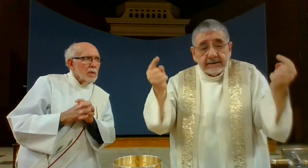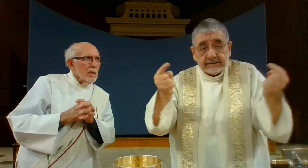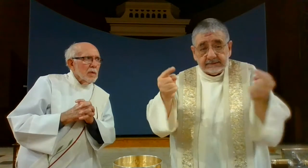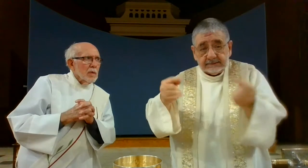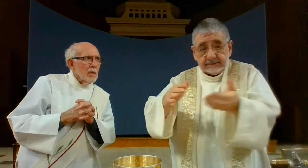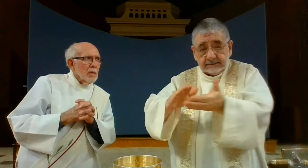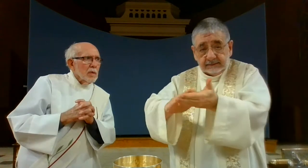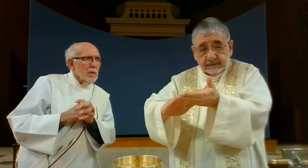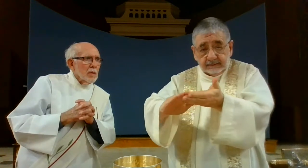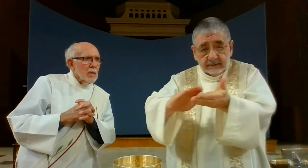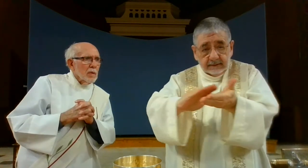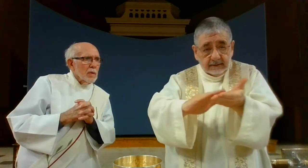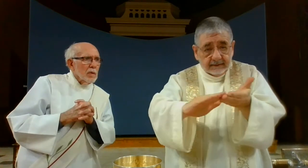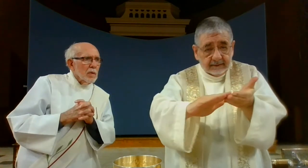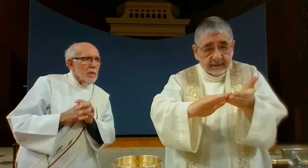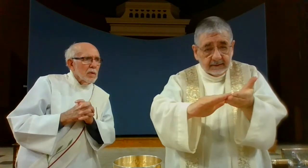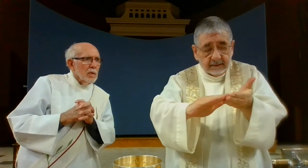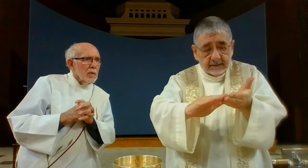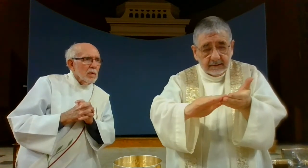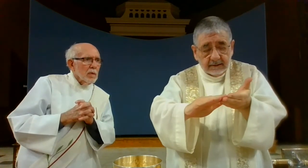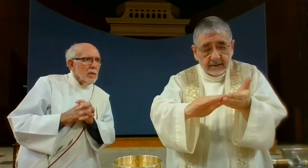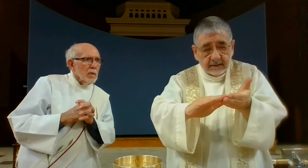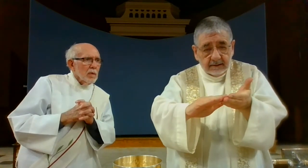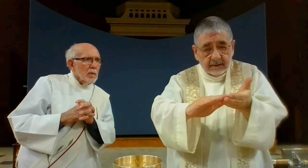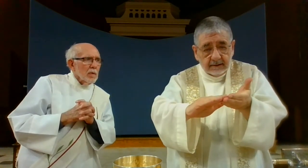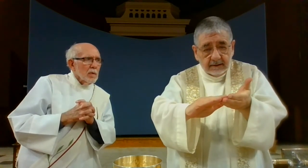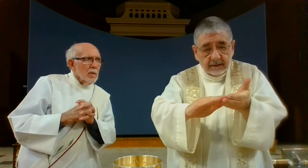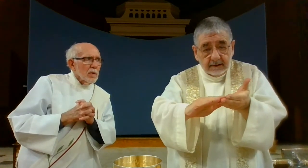many, for the forgiveness of sins.